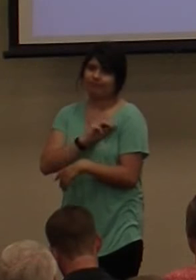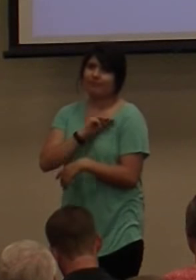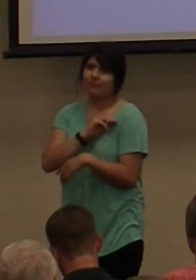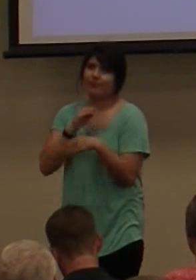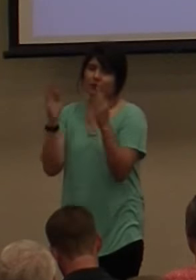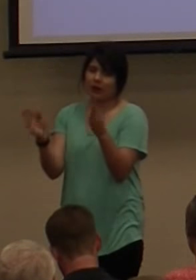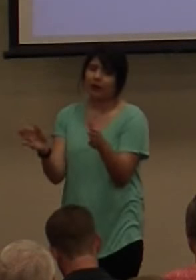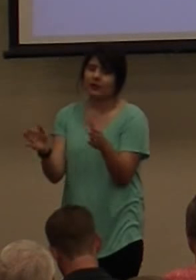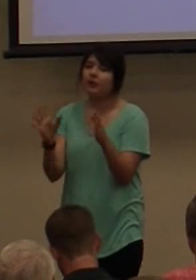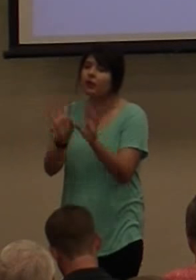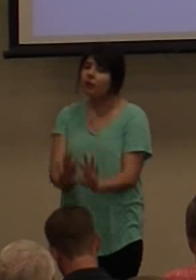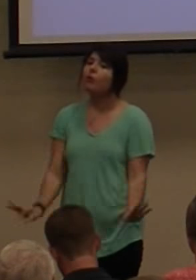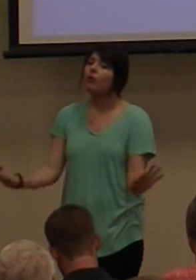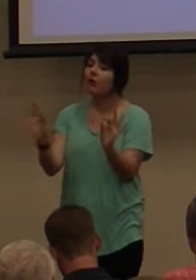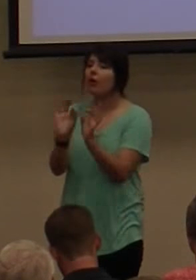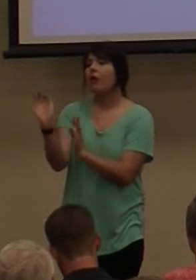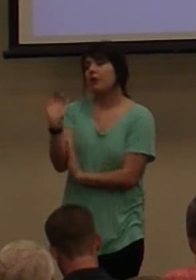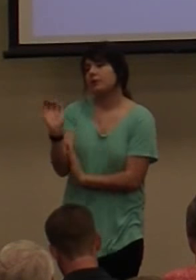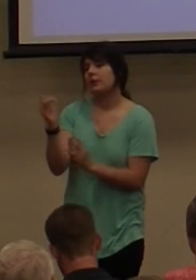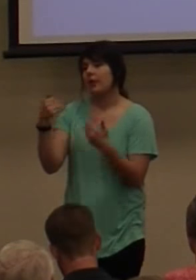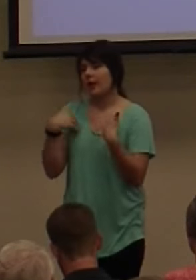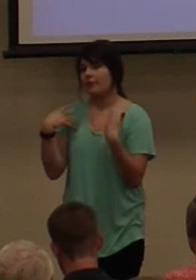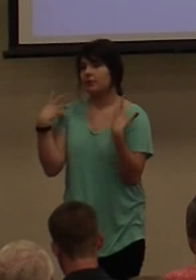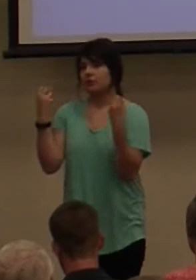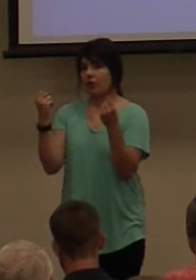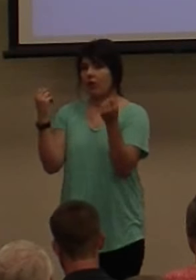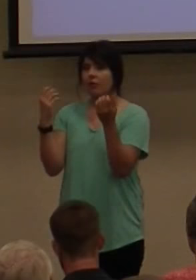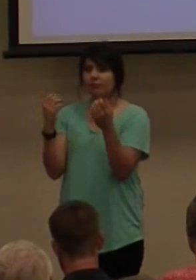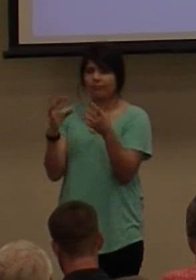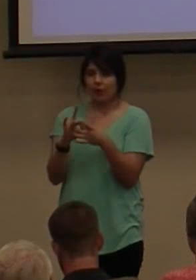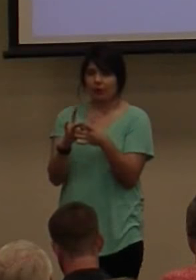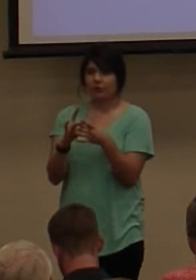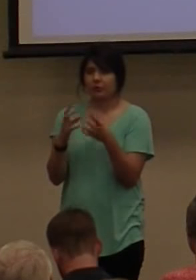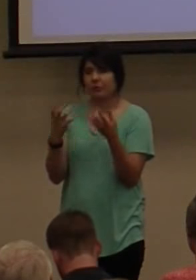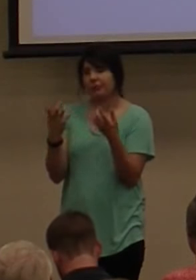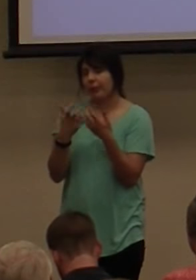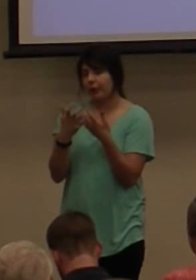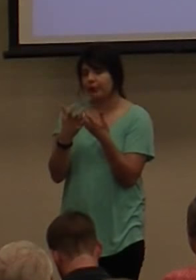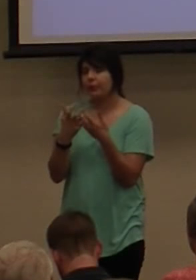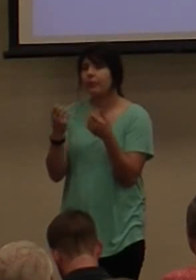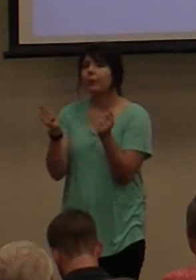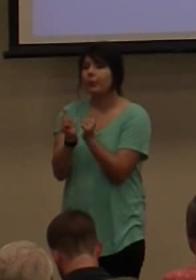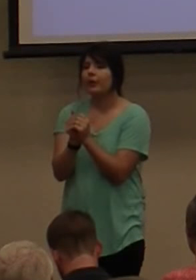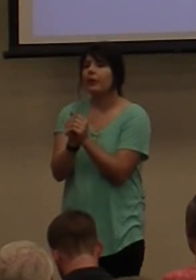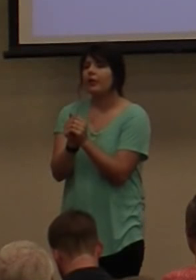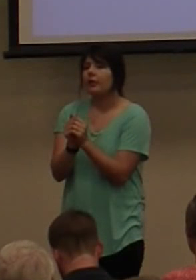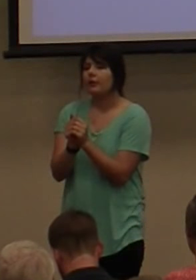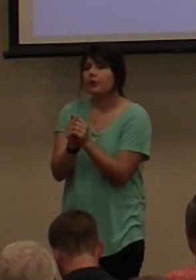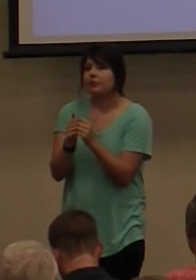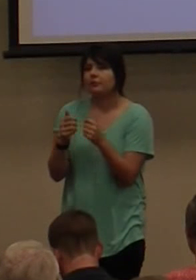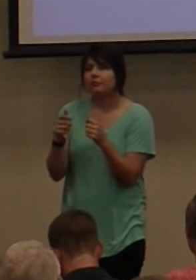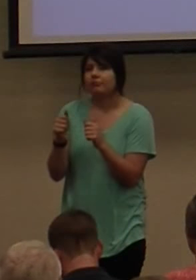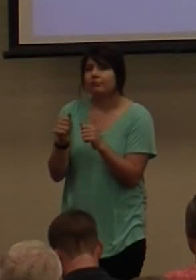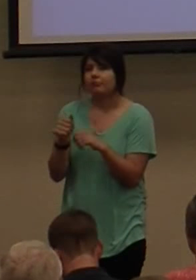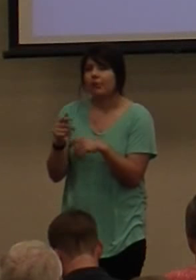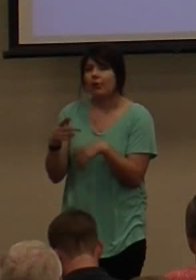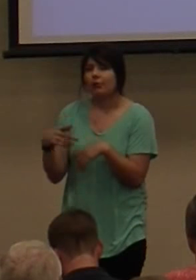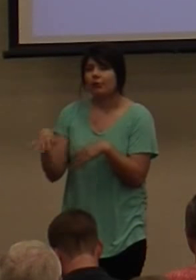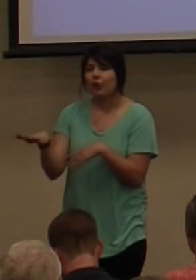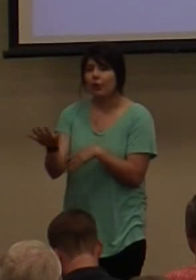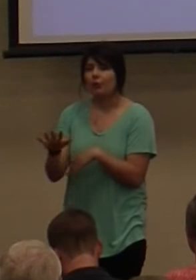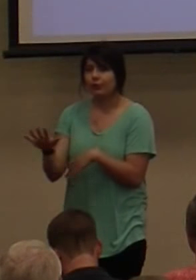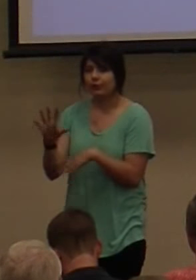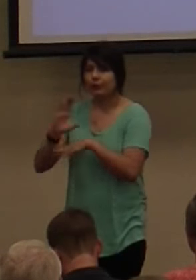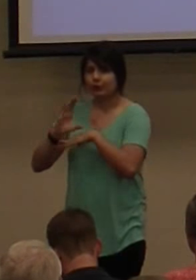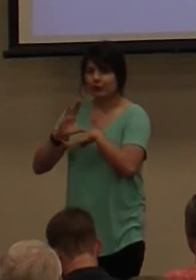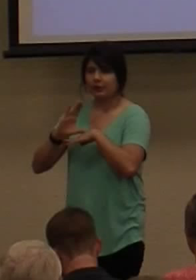important to have a strong partnership with local churches. After all, that's why we're there,